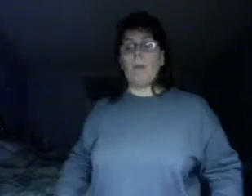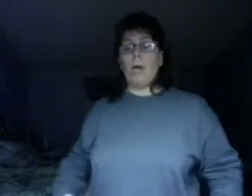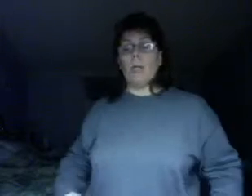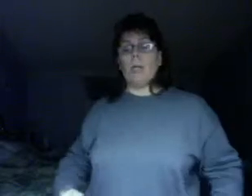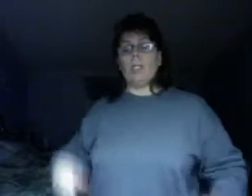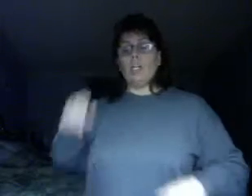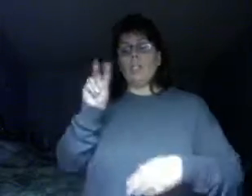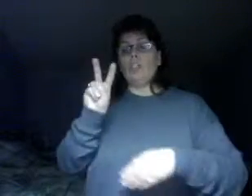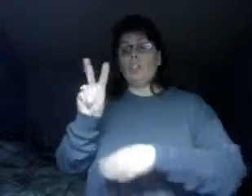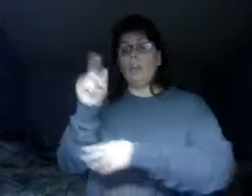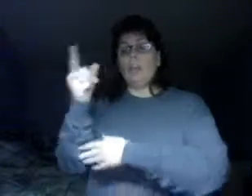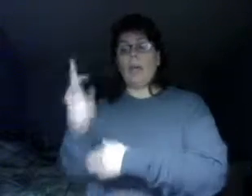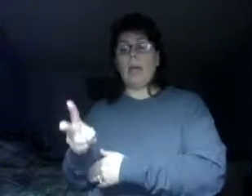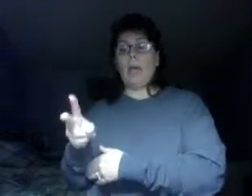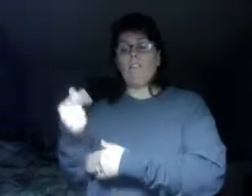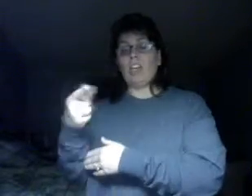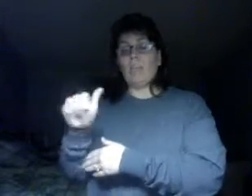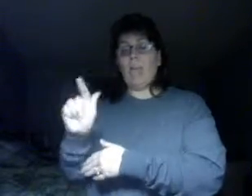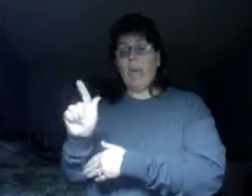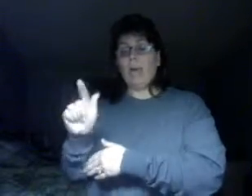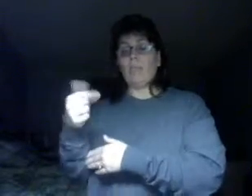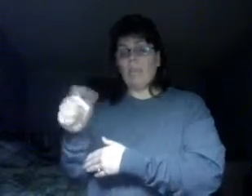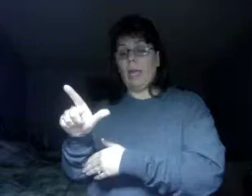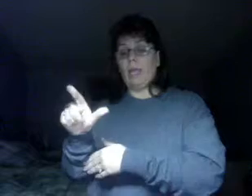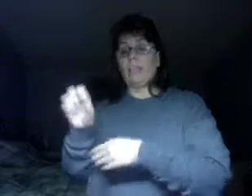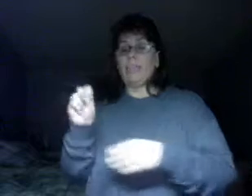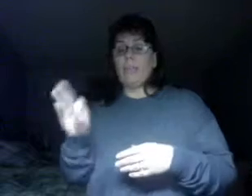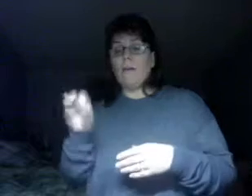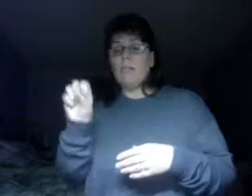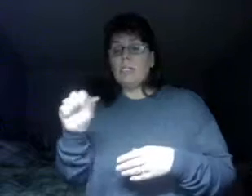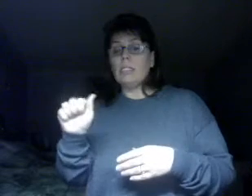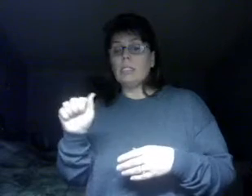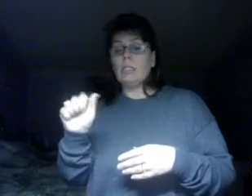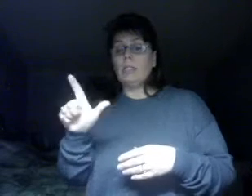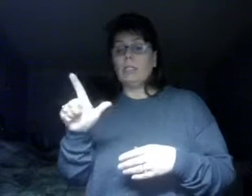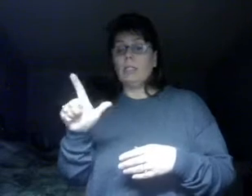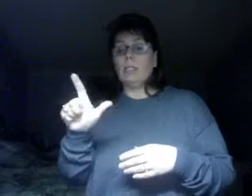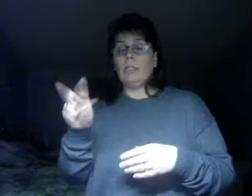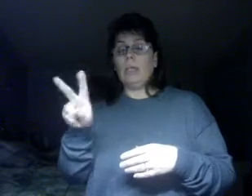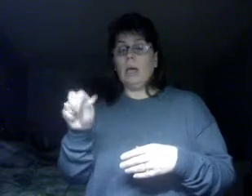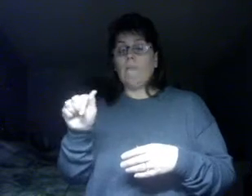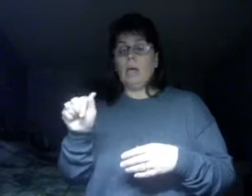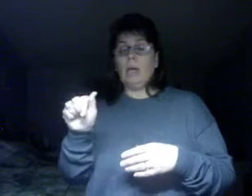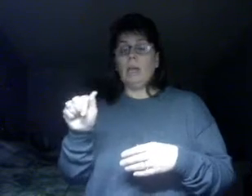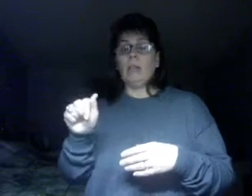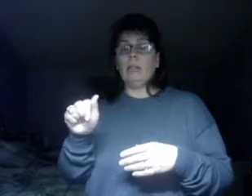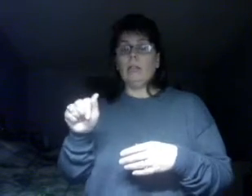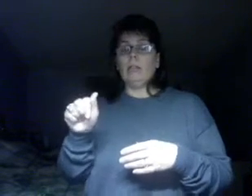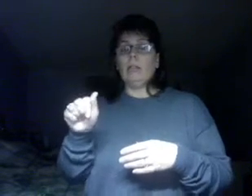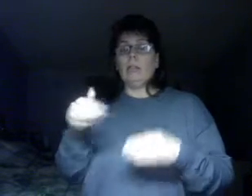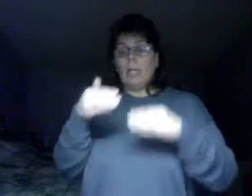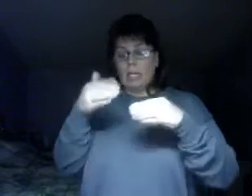gallons of anything into the body would cause someone to die very quickly. So this is how we know that only